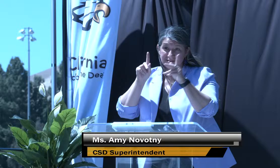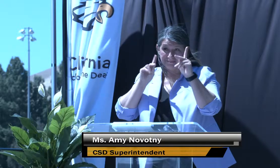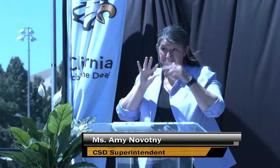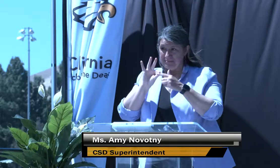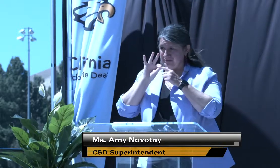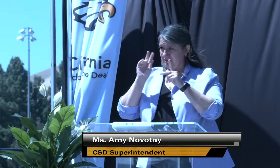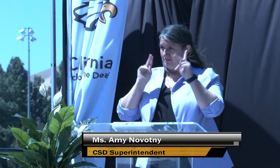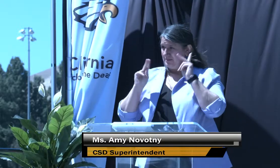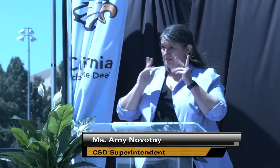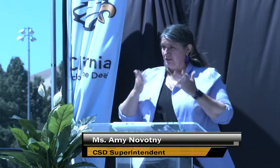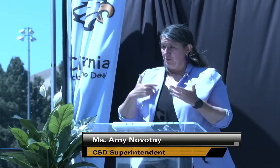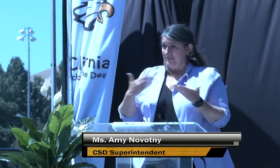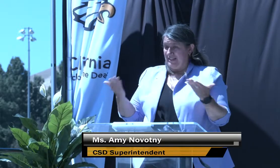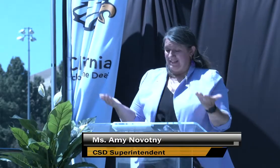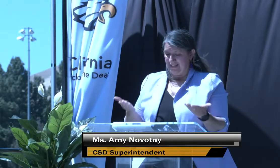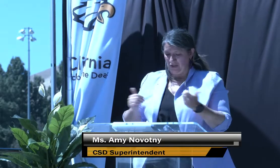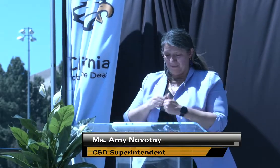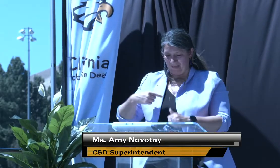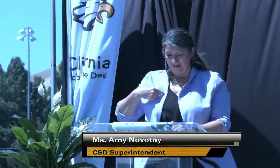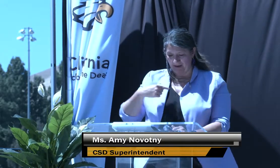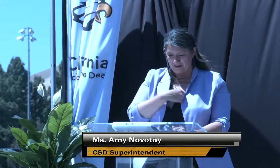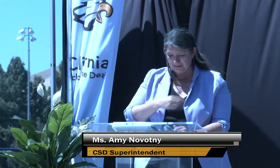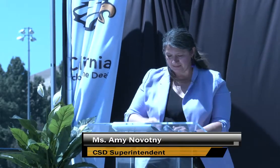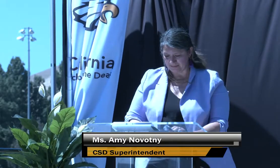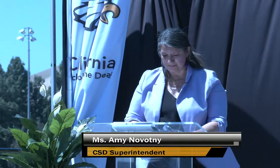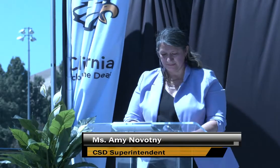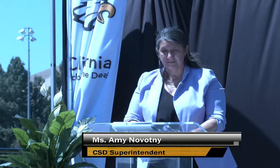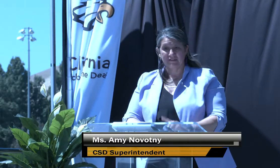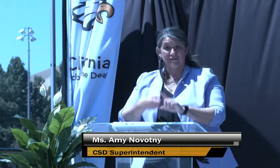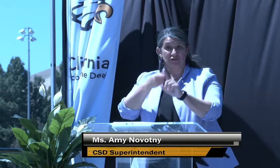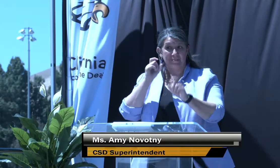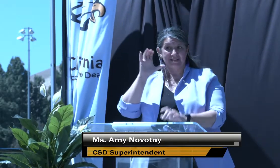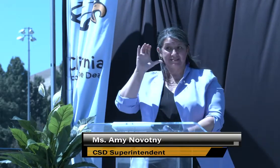We also want to acknowledge some special people that are here today with us.